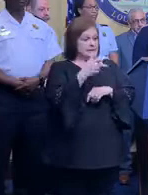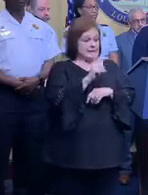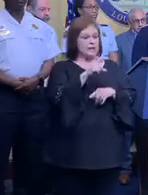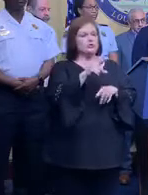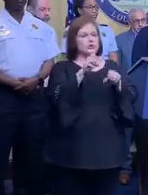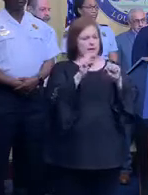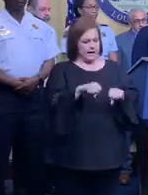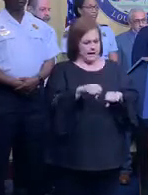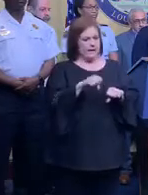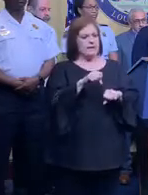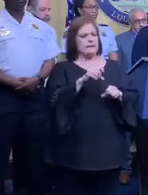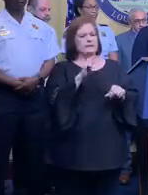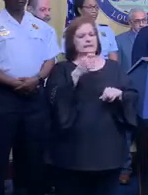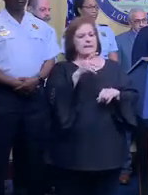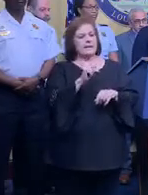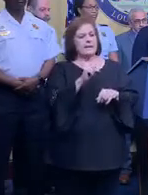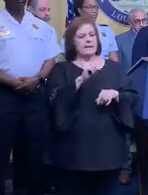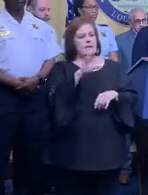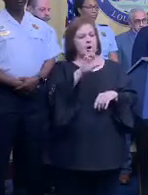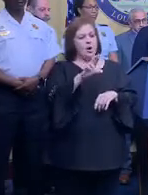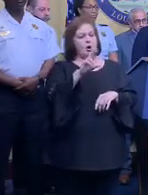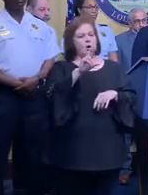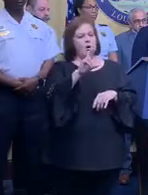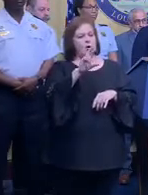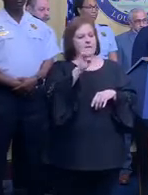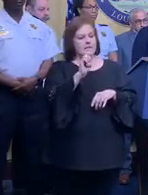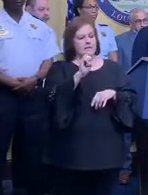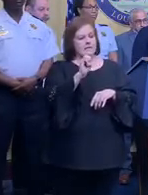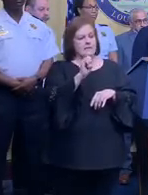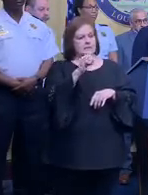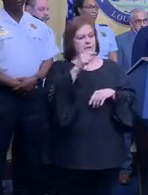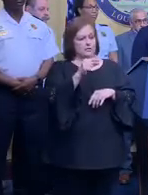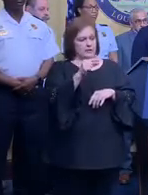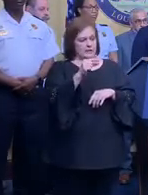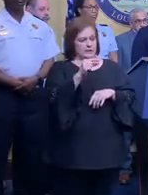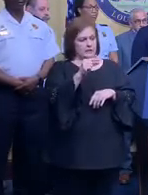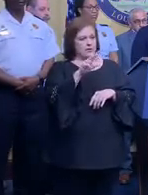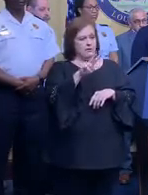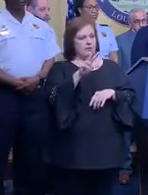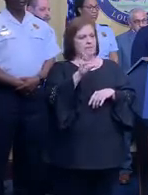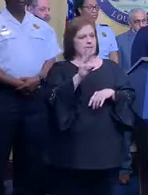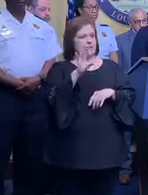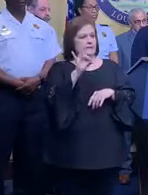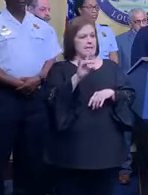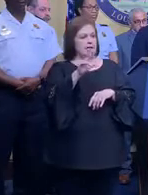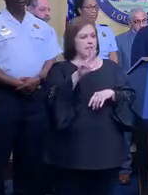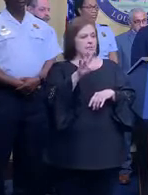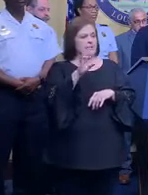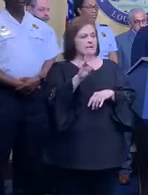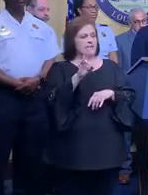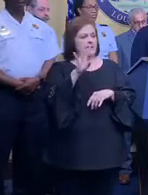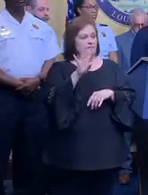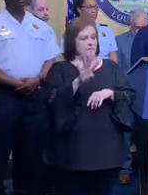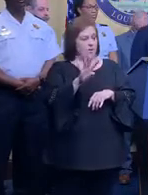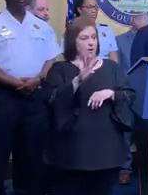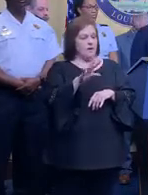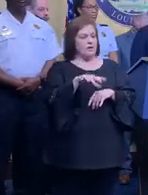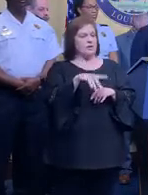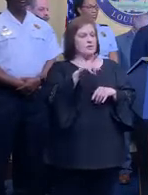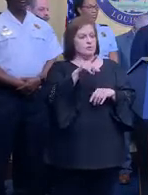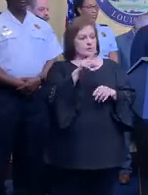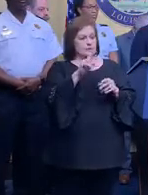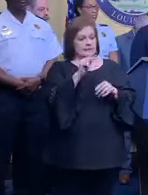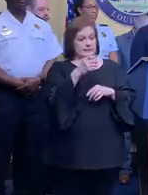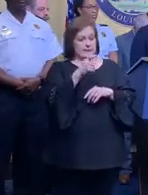can easily do so by texting capital R, capital E, capital G to 368374. I'll repeat. You